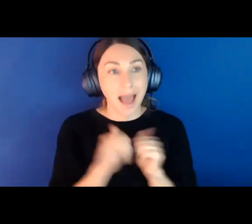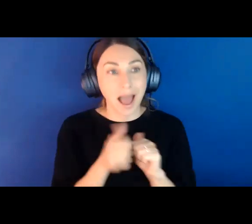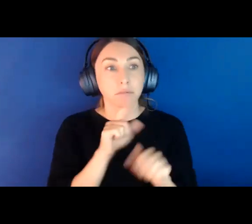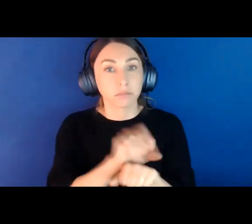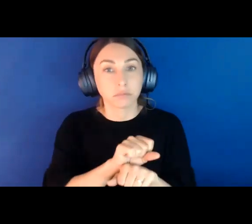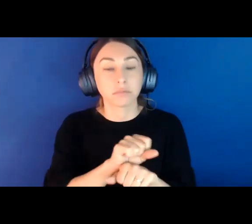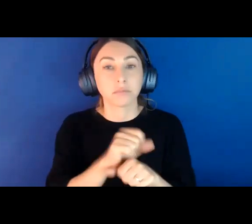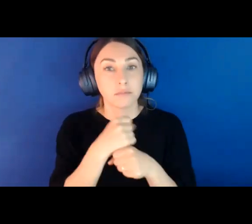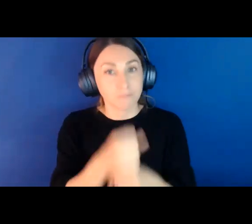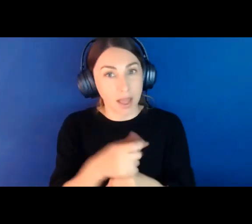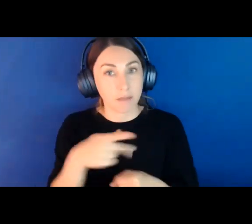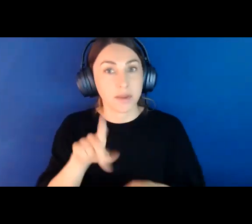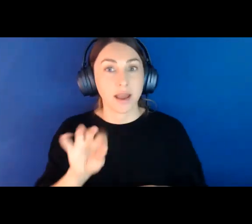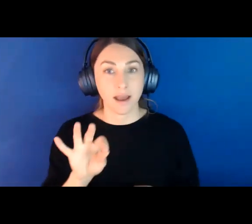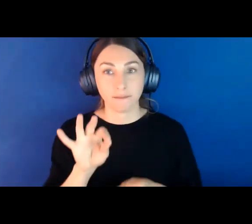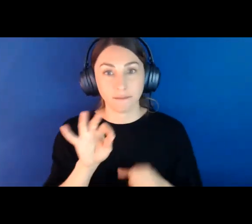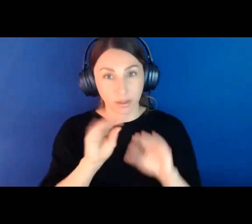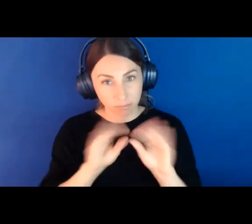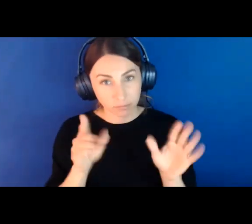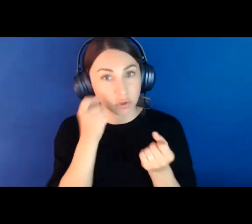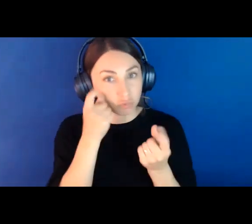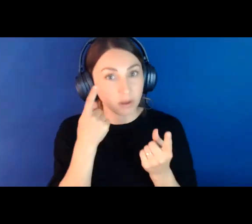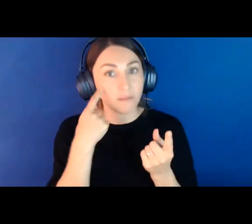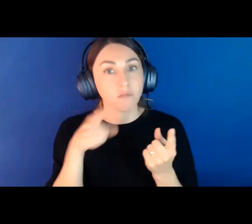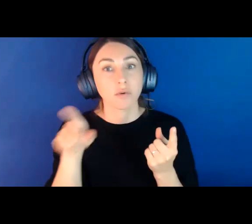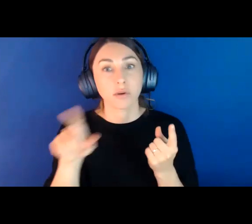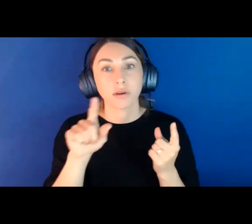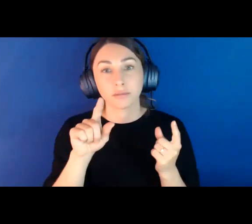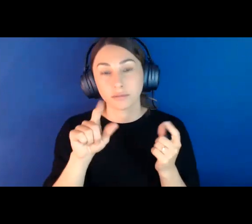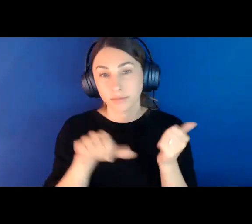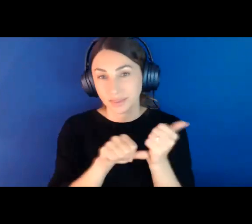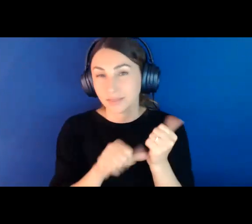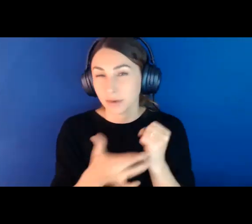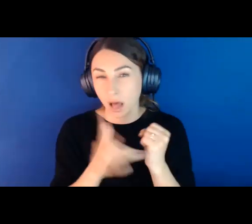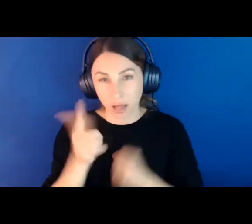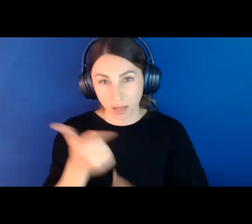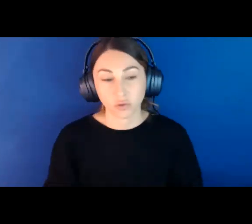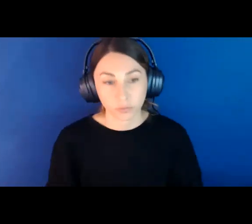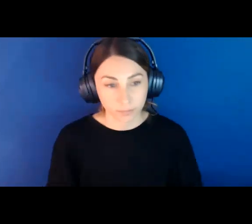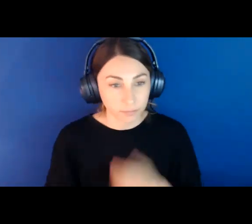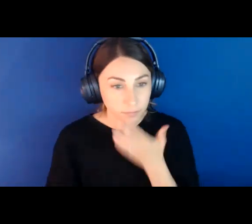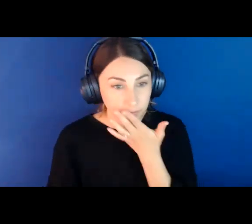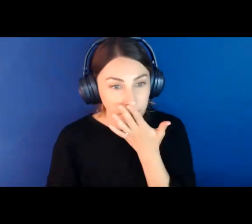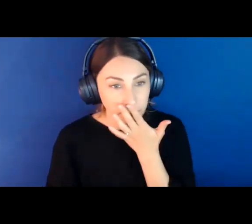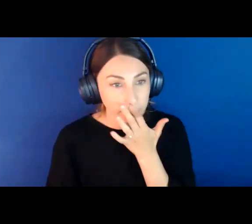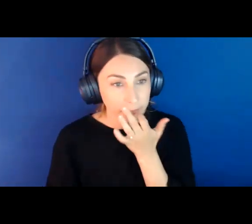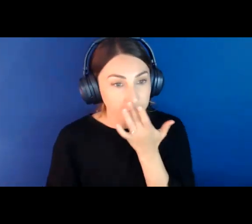actually understandable for assistive technology a bit later on. Next slide, please.